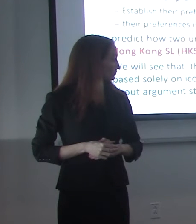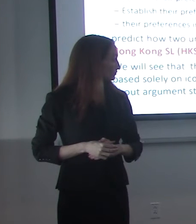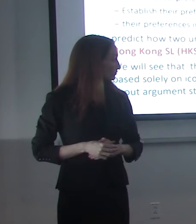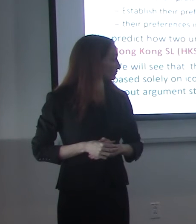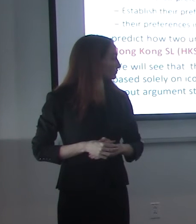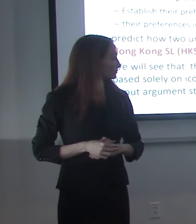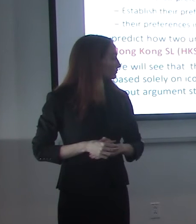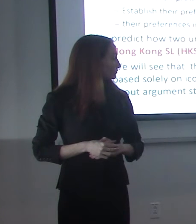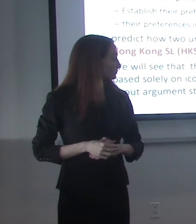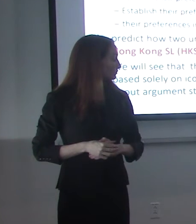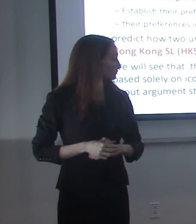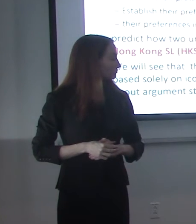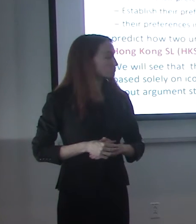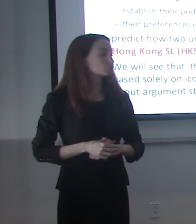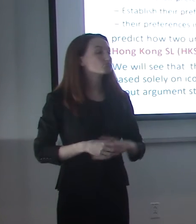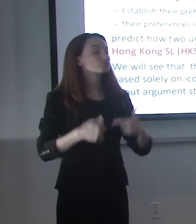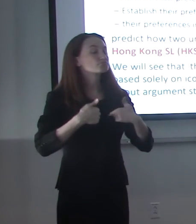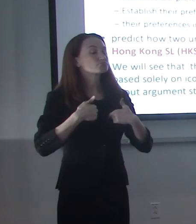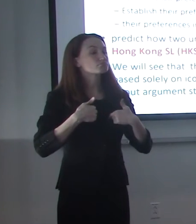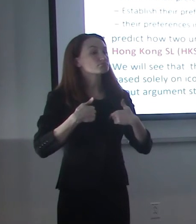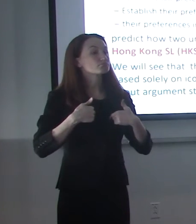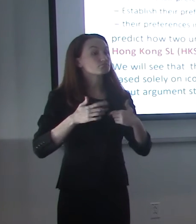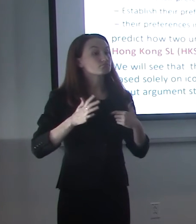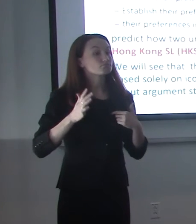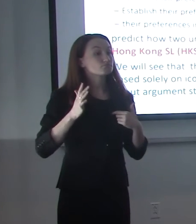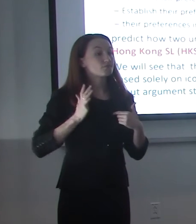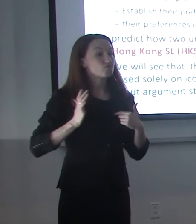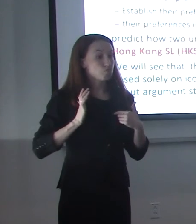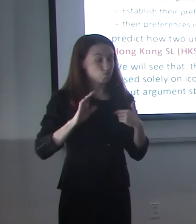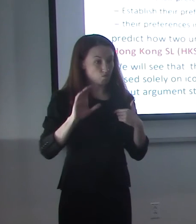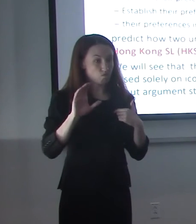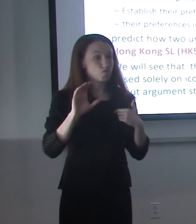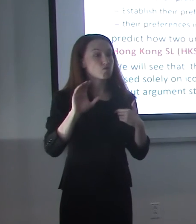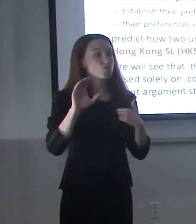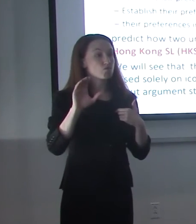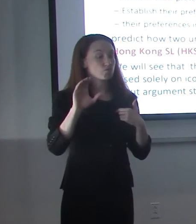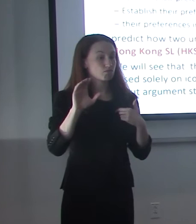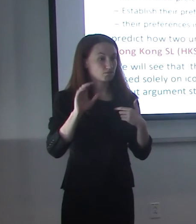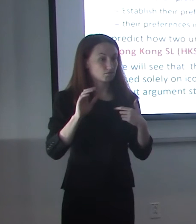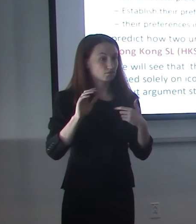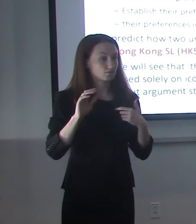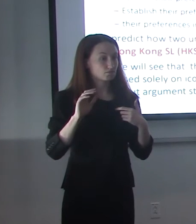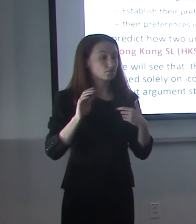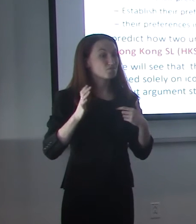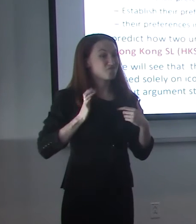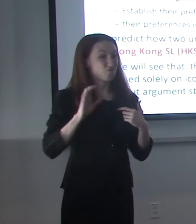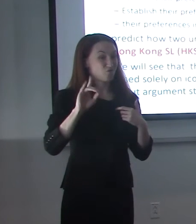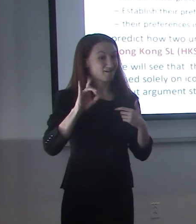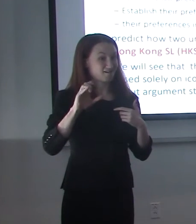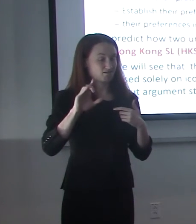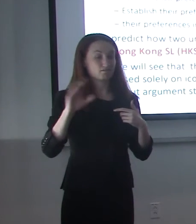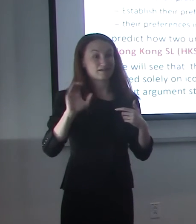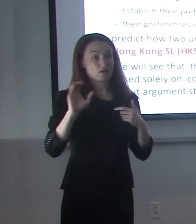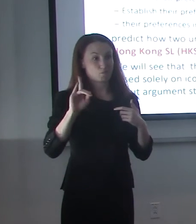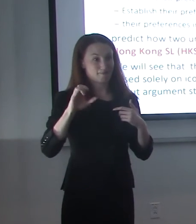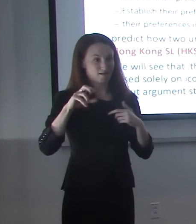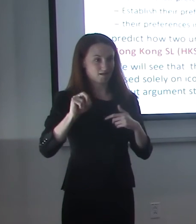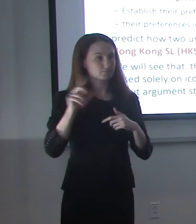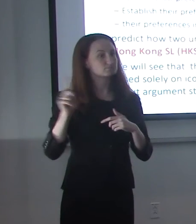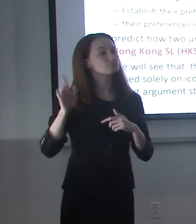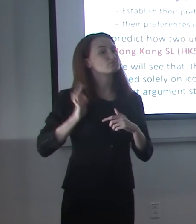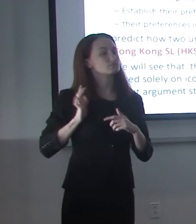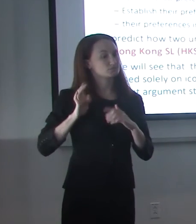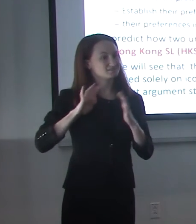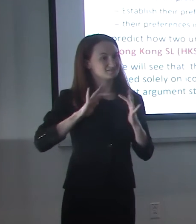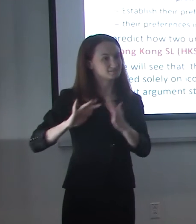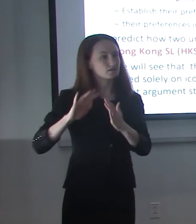So what I'm going to do is build on Padden's findings by starting with 2 sign languages that she worked on